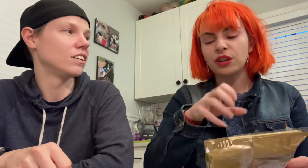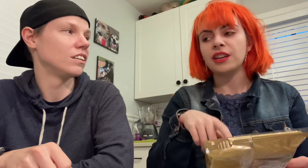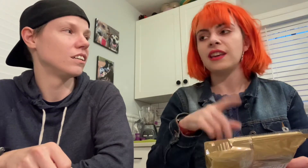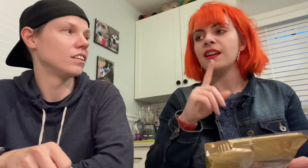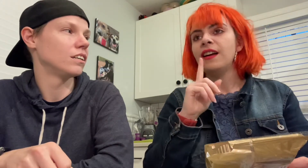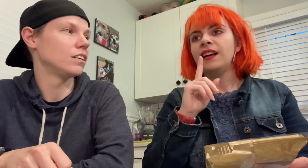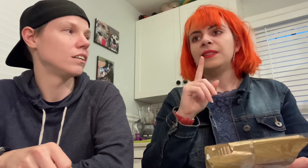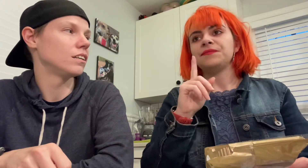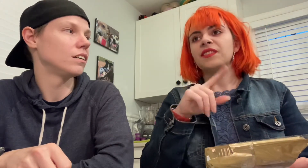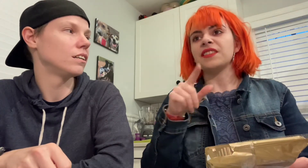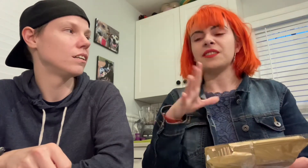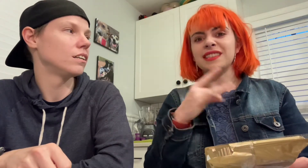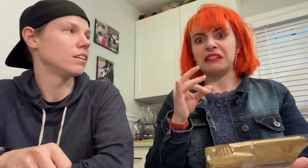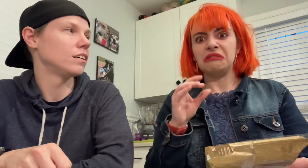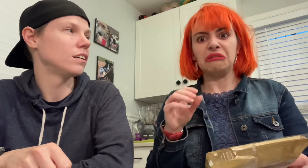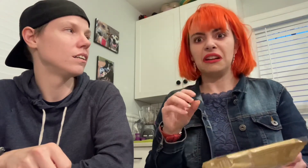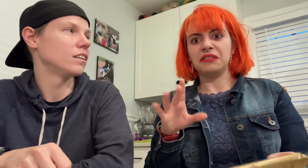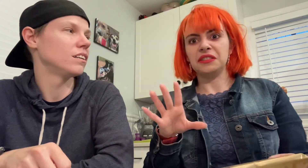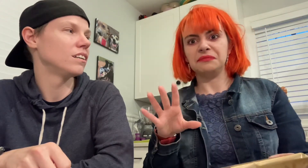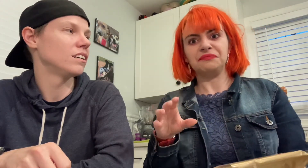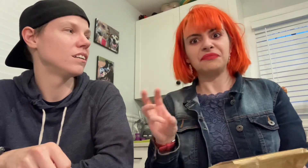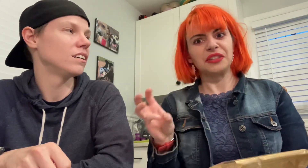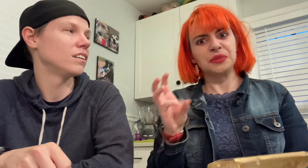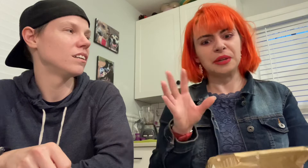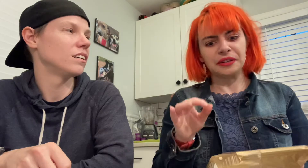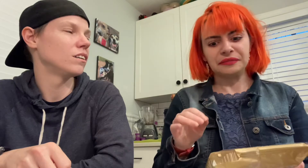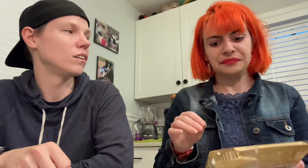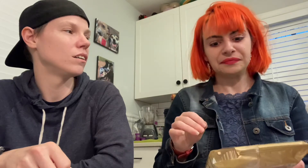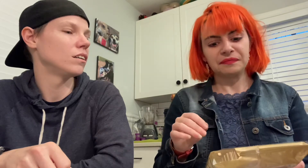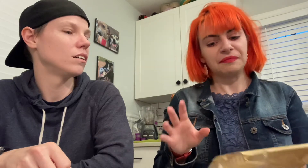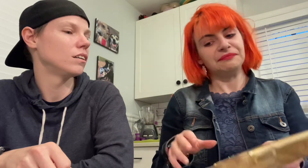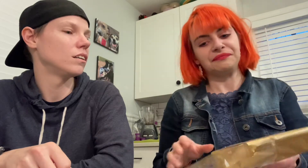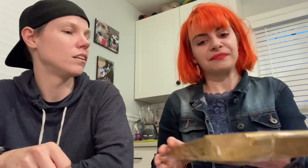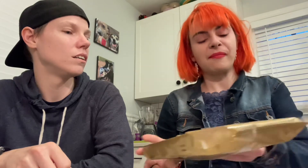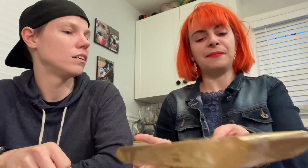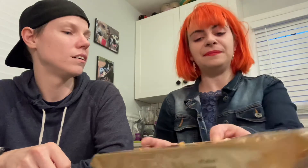cookie. And then I was like, oh, I don't know. It's weird.